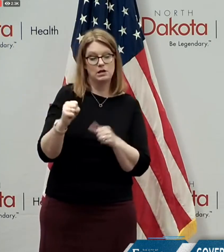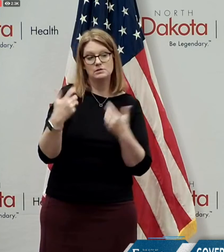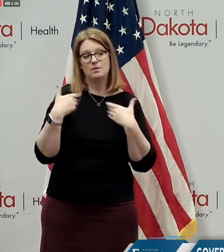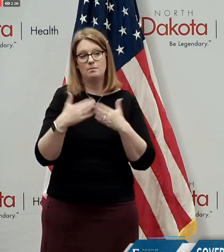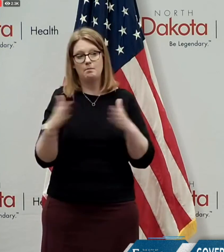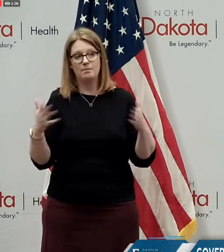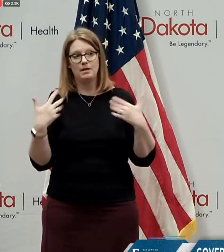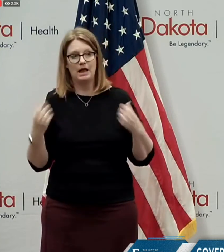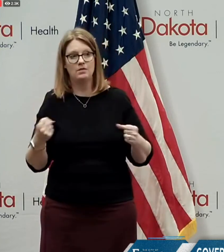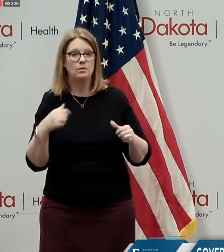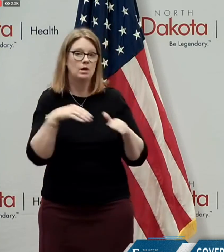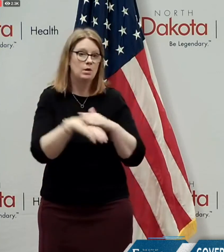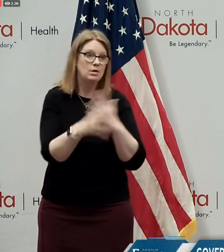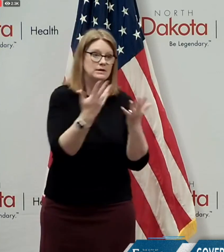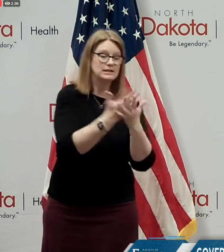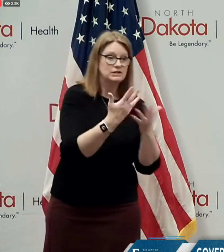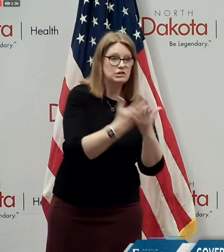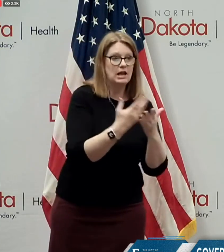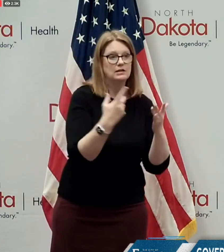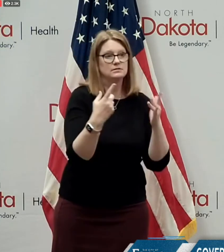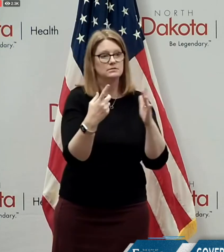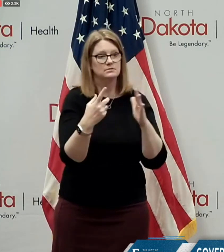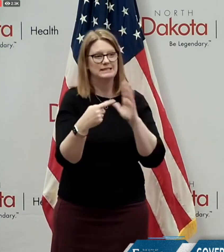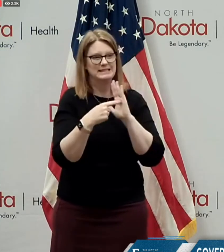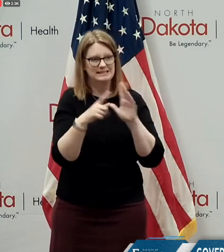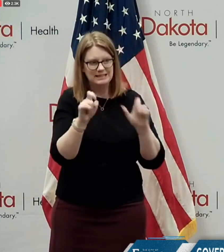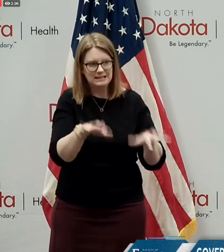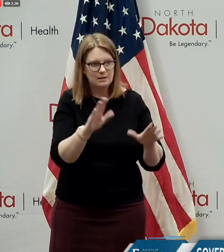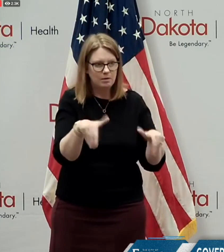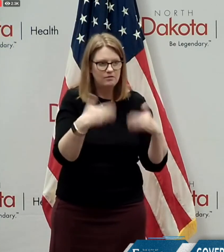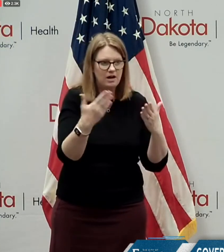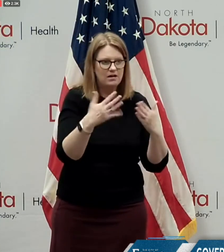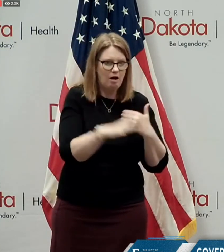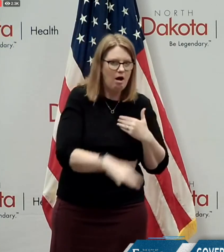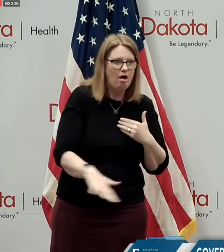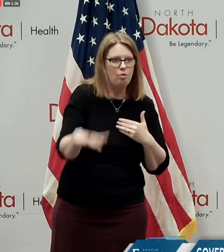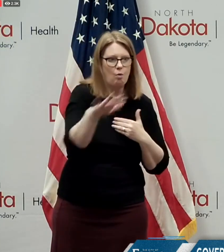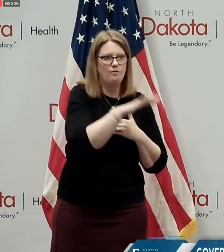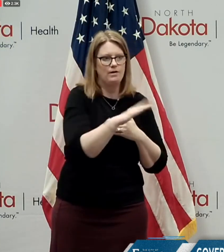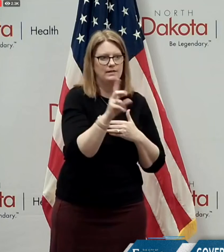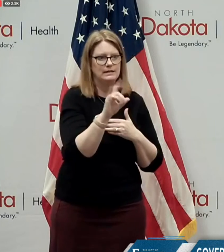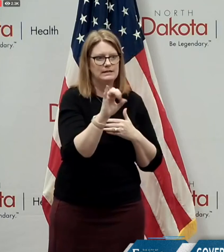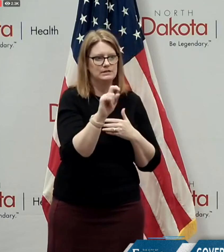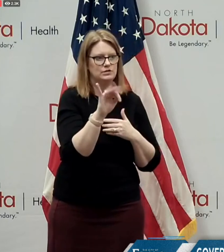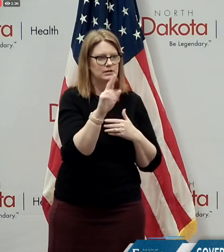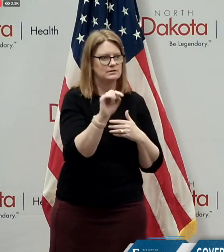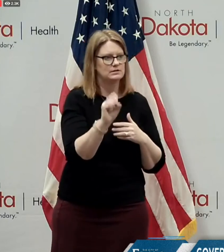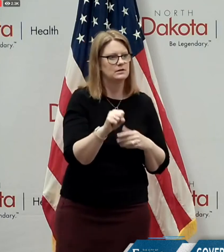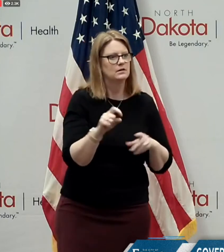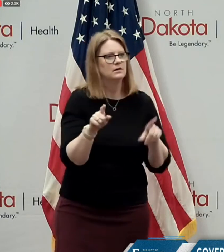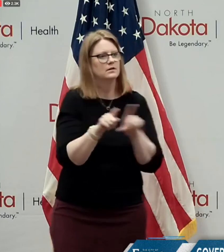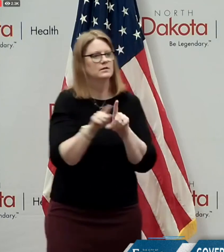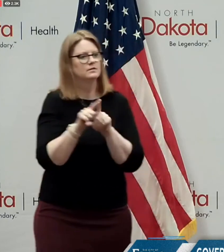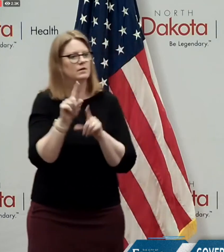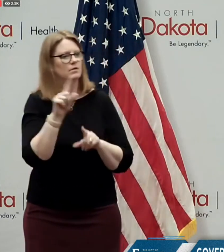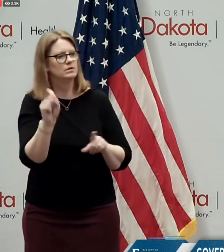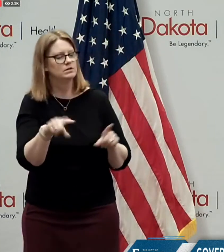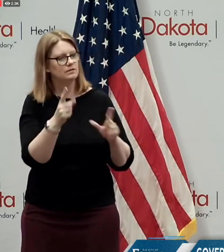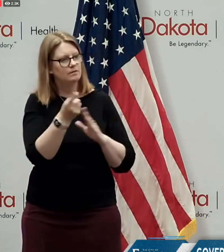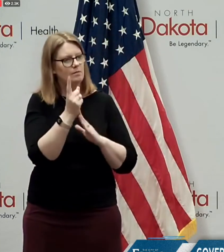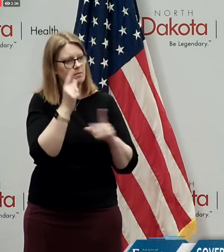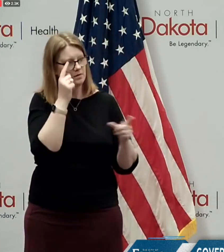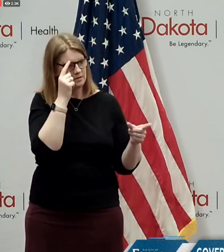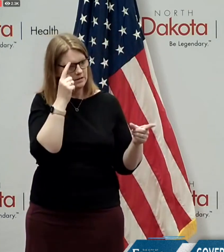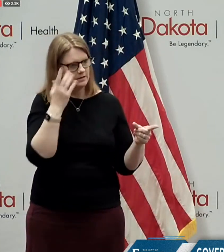and we do go into the jails, we do sampling, we do testing and provide that throughout the districts. Also, follow-up if you have a moment.